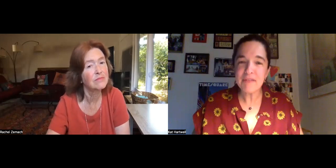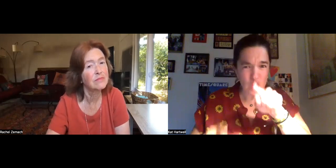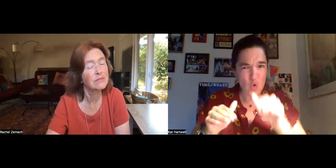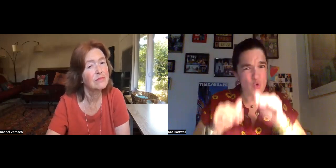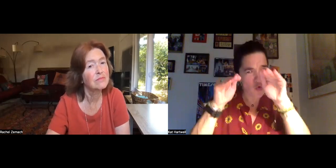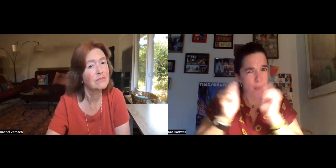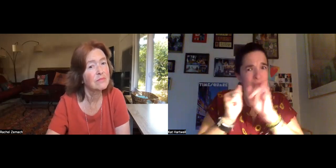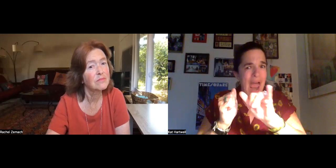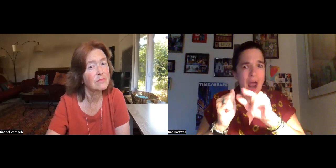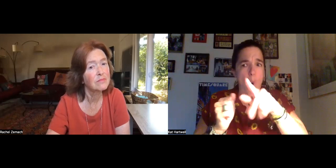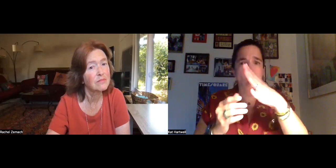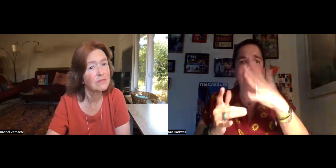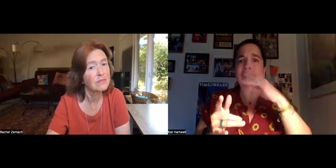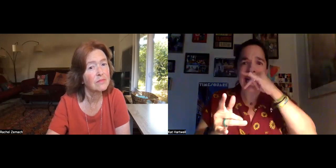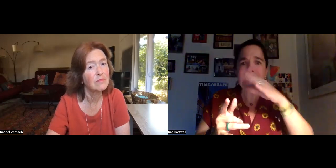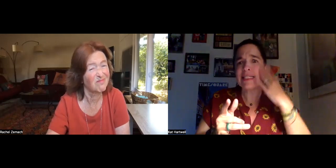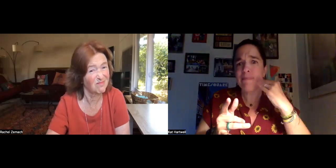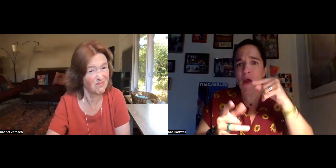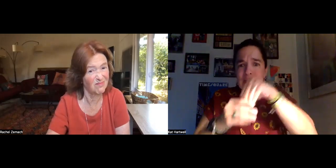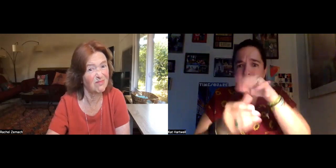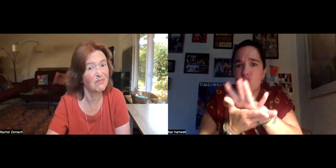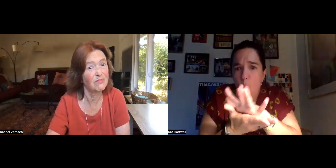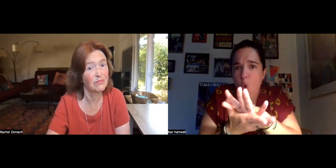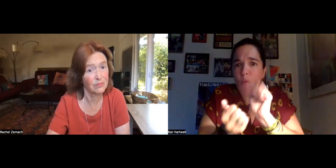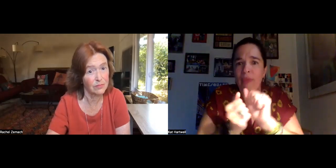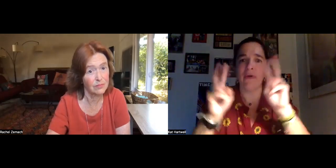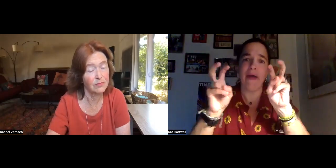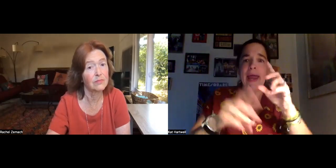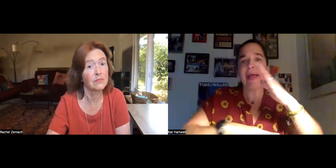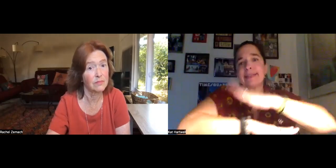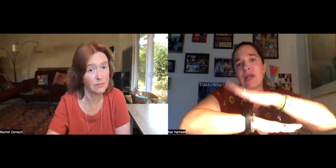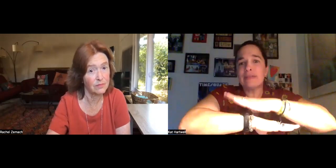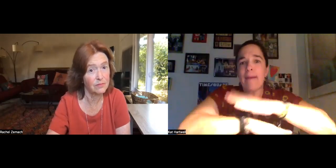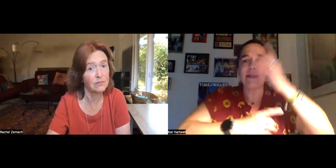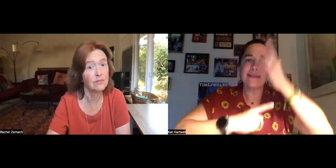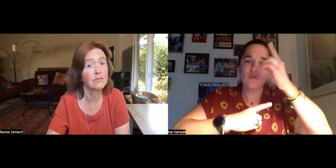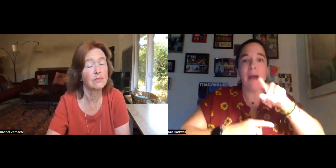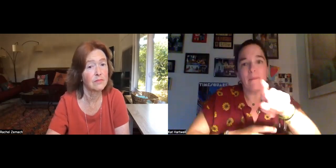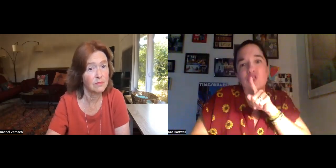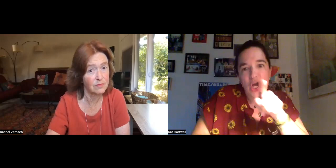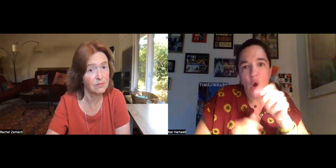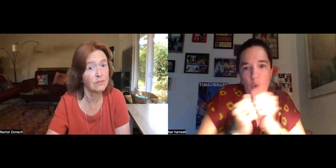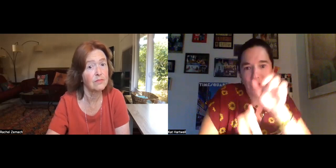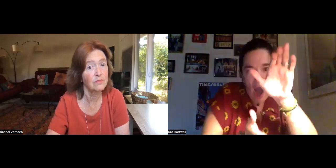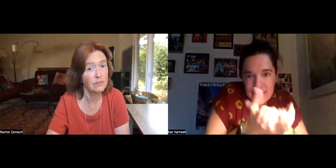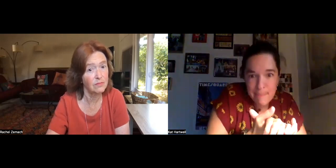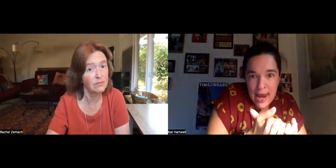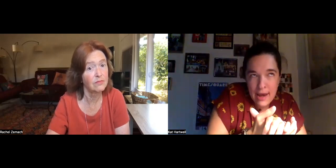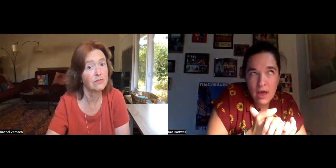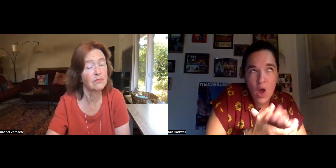so you grew up with that, or a kid built and grew with dinner table syndrome, I'm sure with your husband,